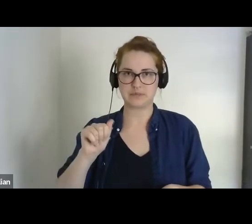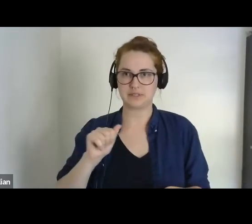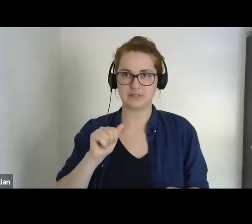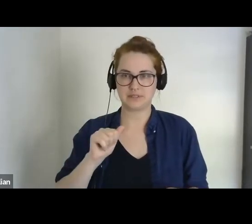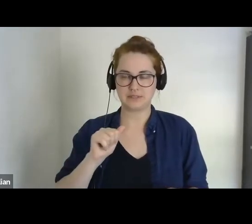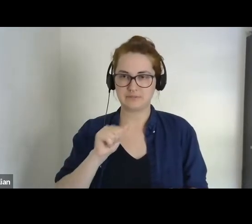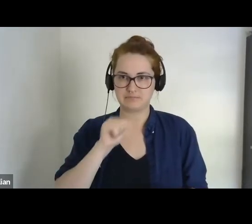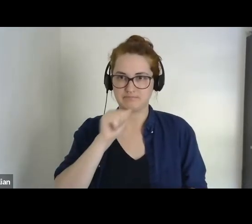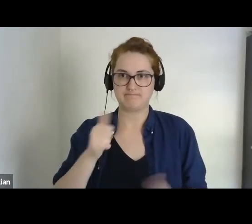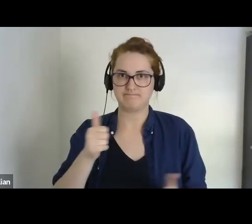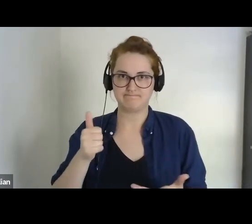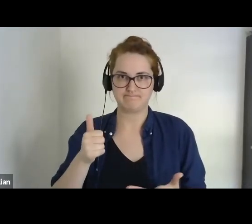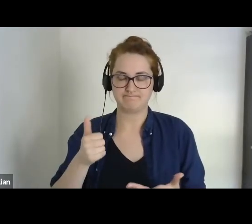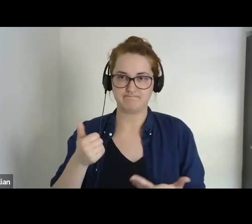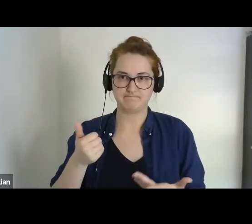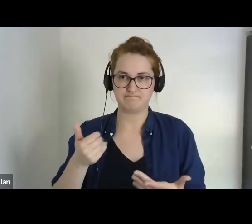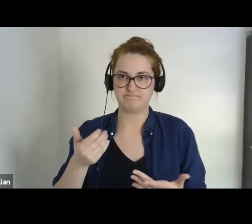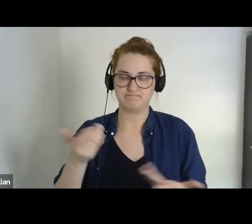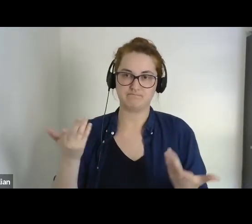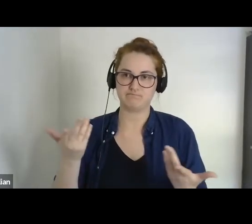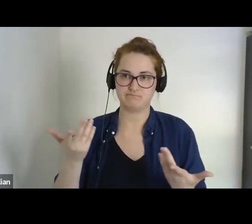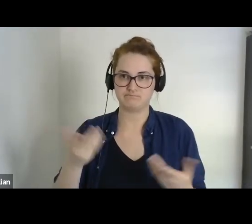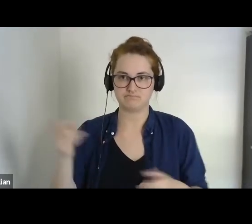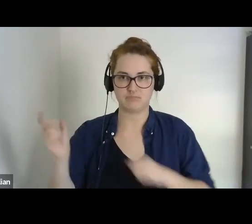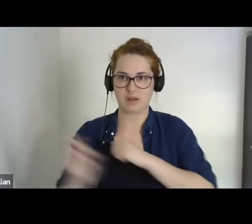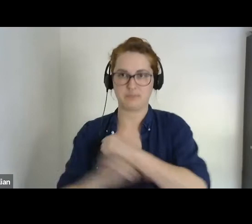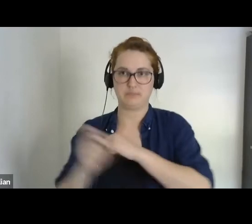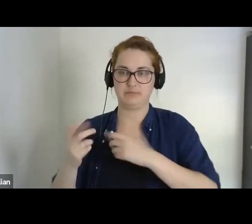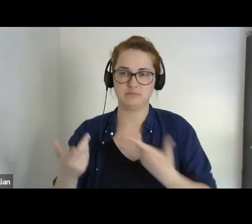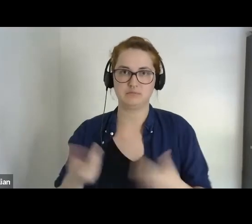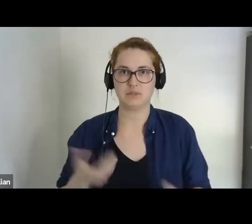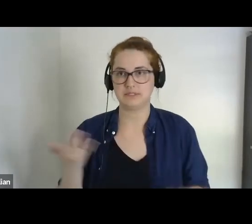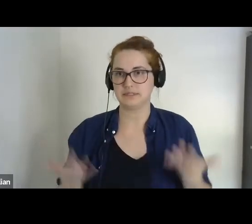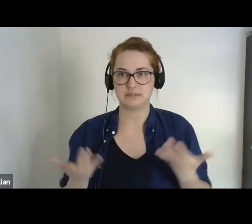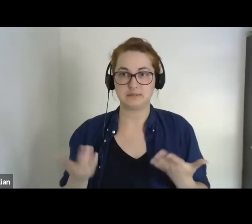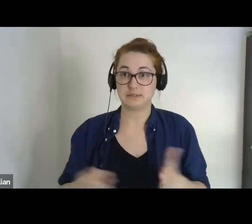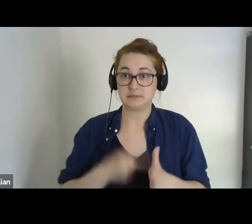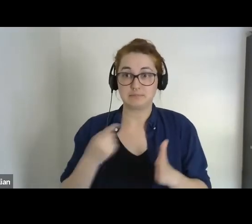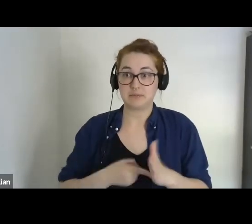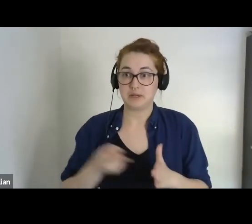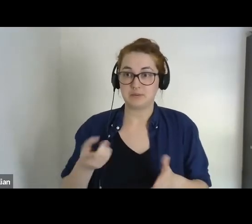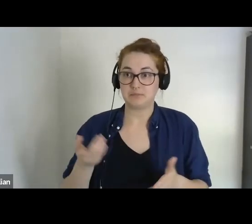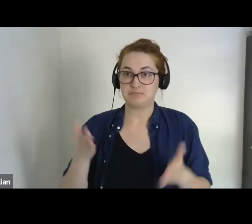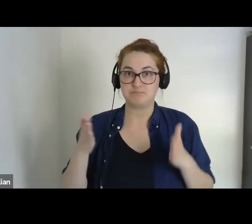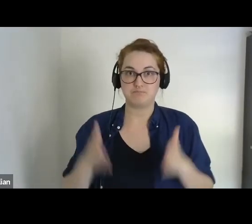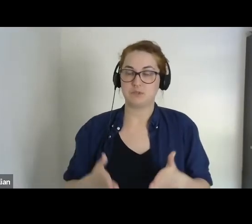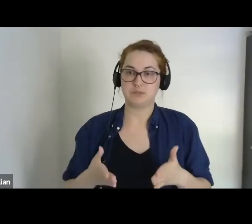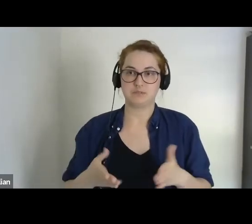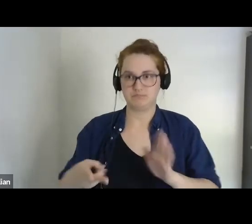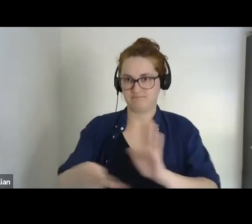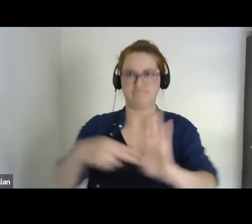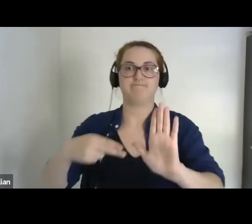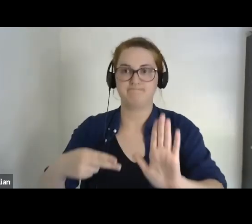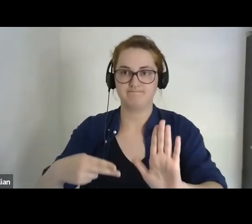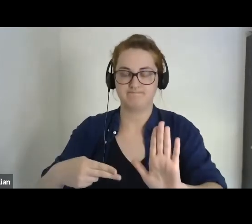become a part of the system that labels you as this, and regardless of your ability,